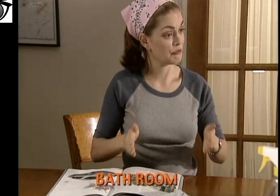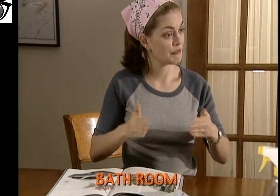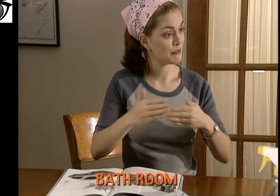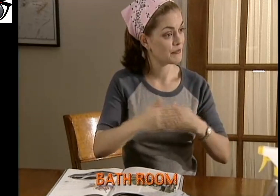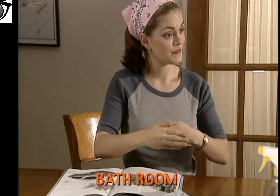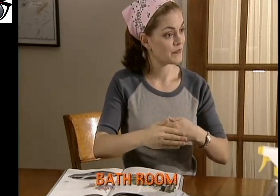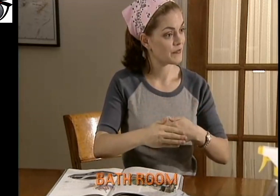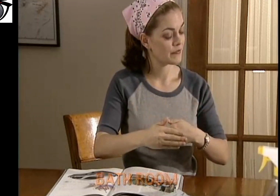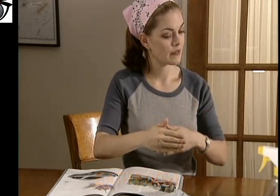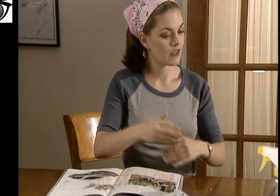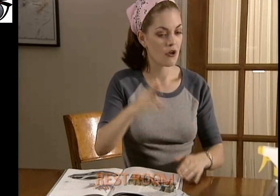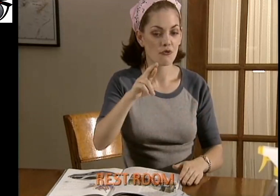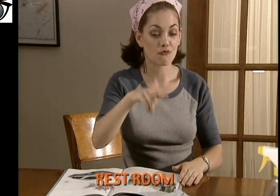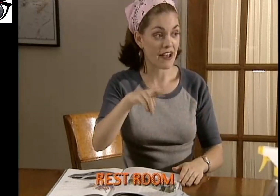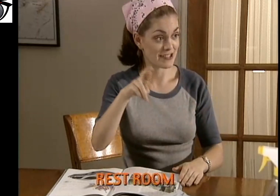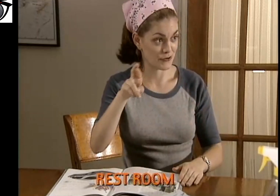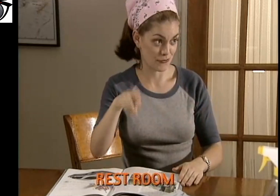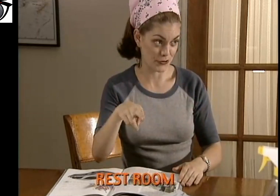bathroom,